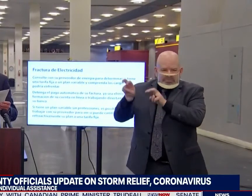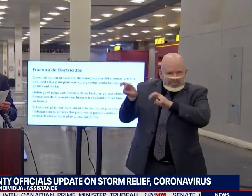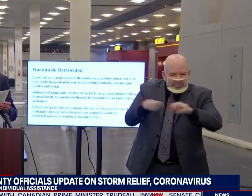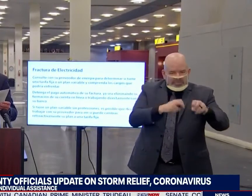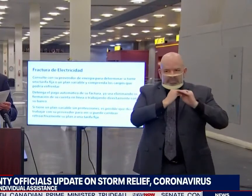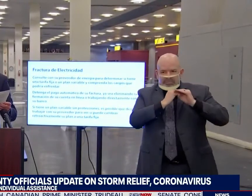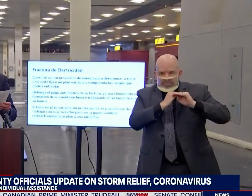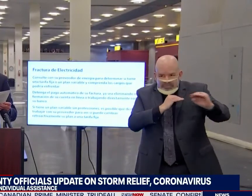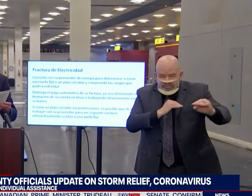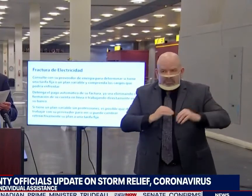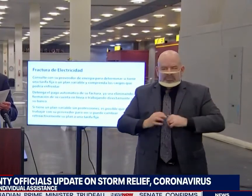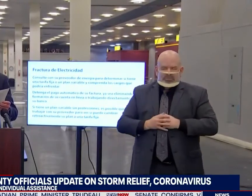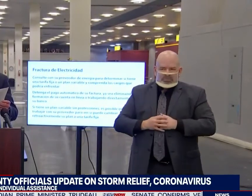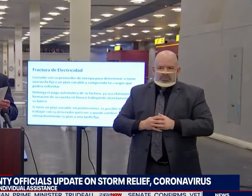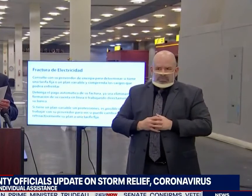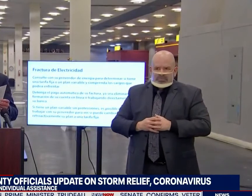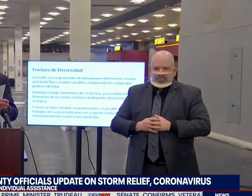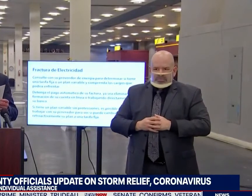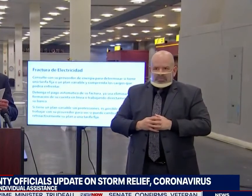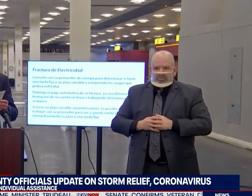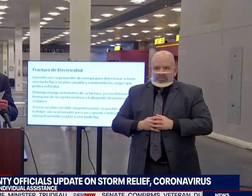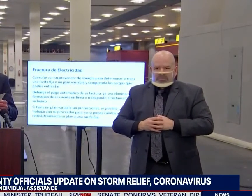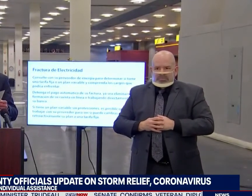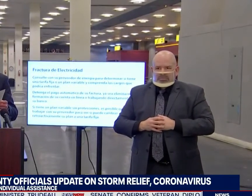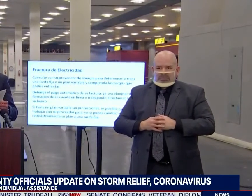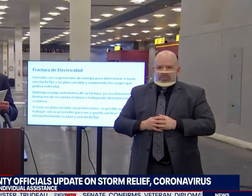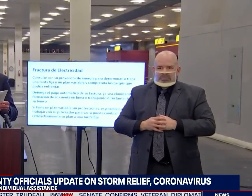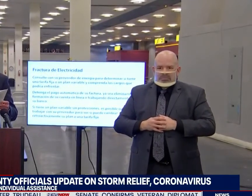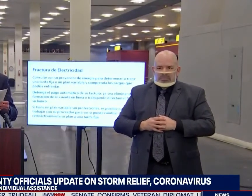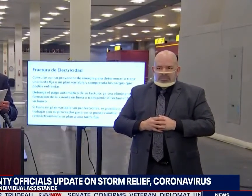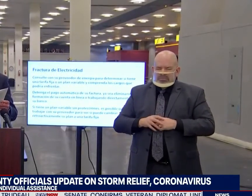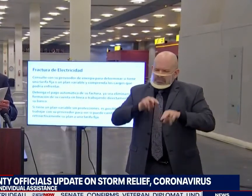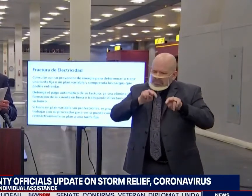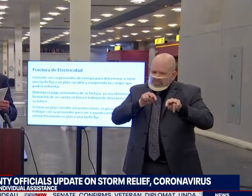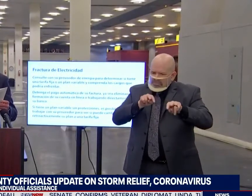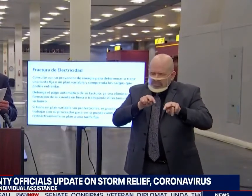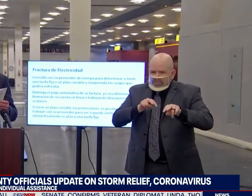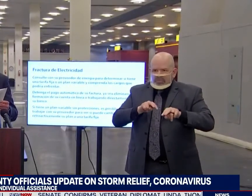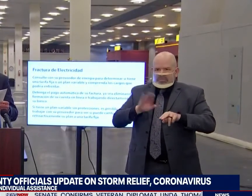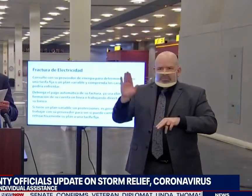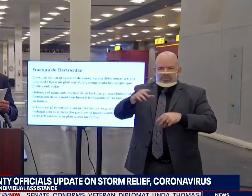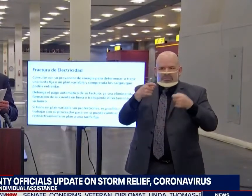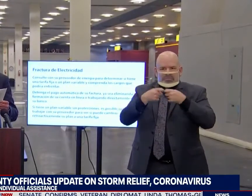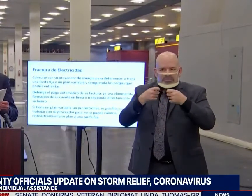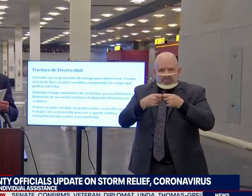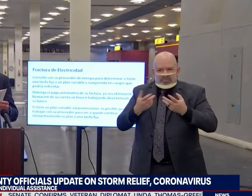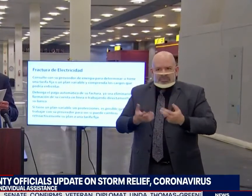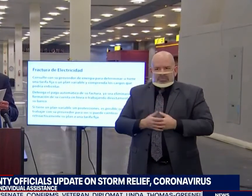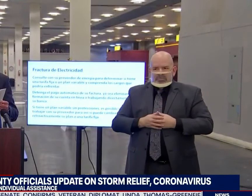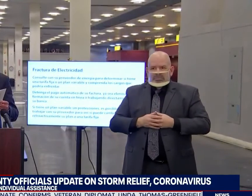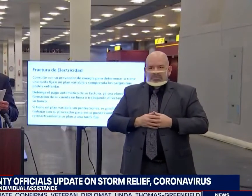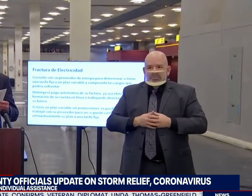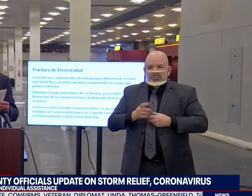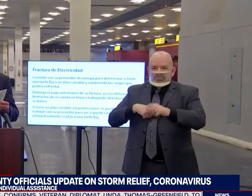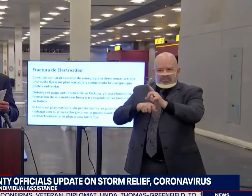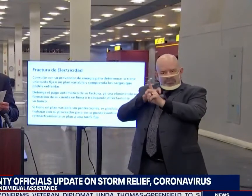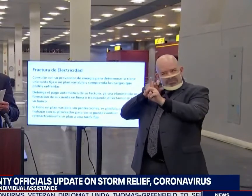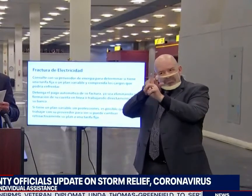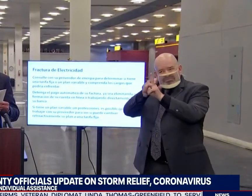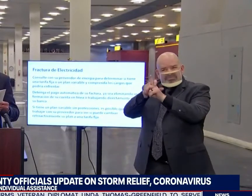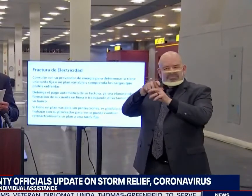of things can't be marketed to your house and and they need to ban the the practice of allowing companies to switch customers to have